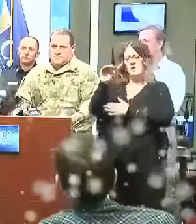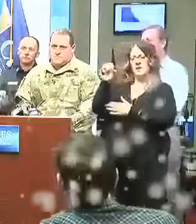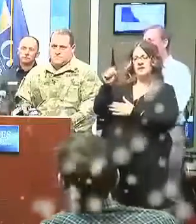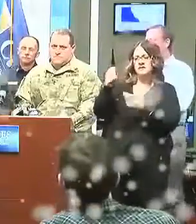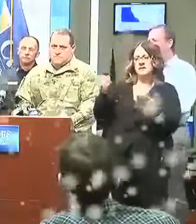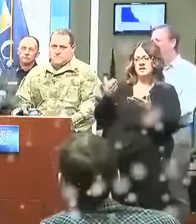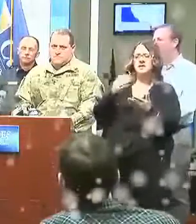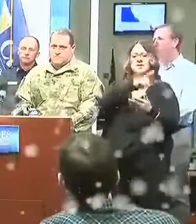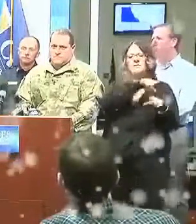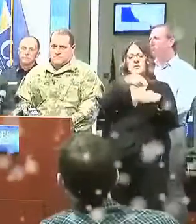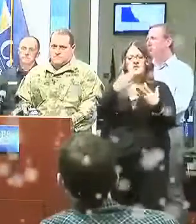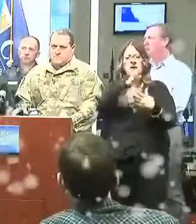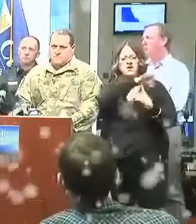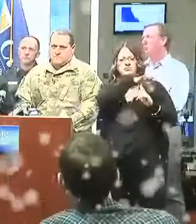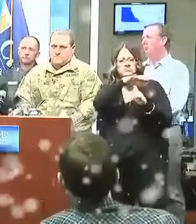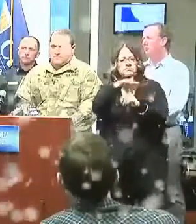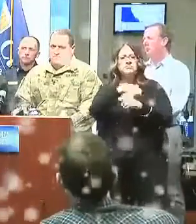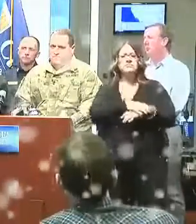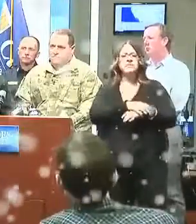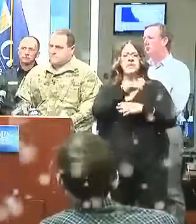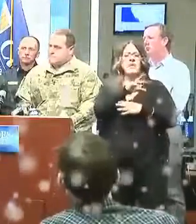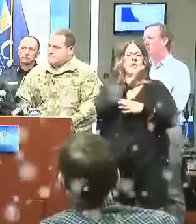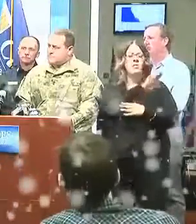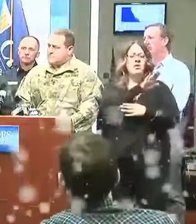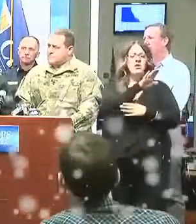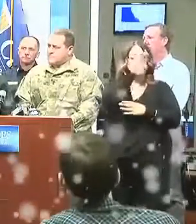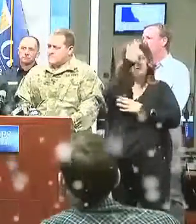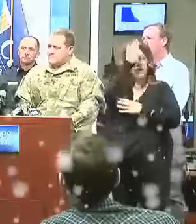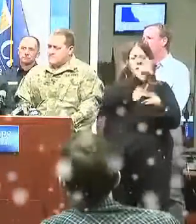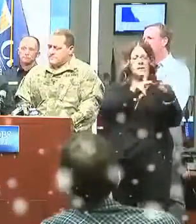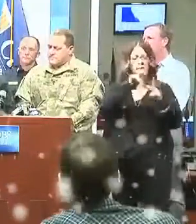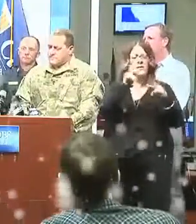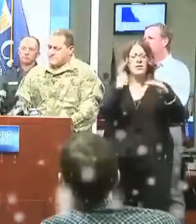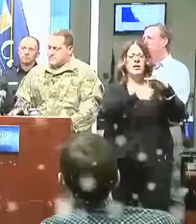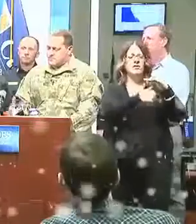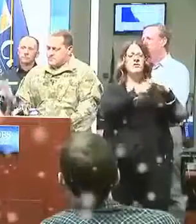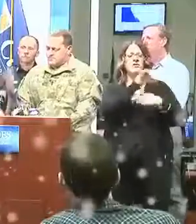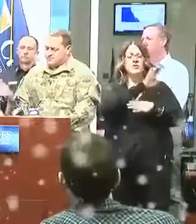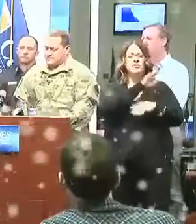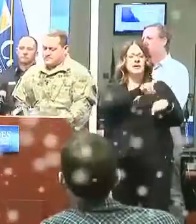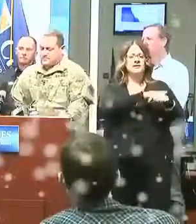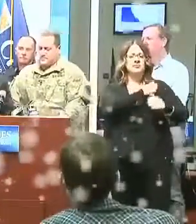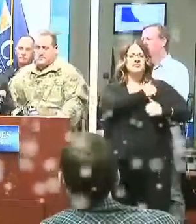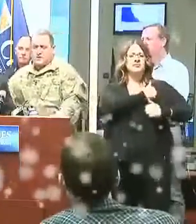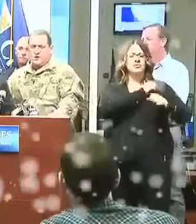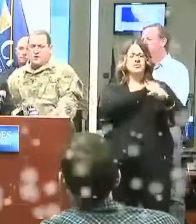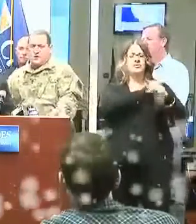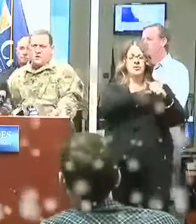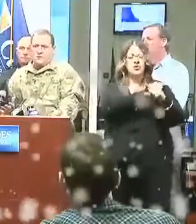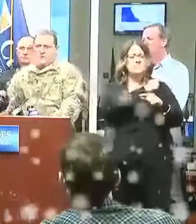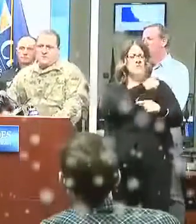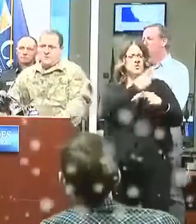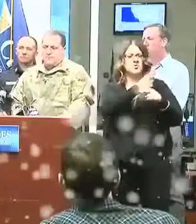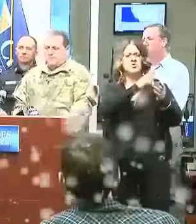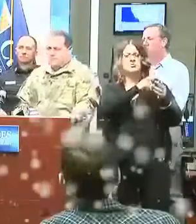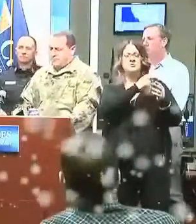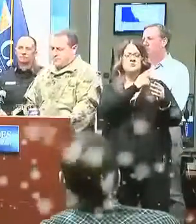provide aviation assets, all ground firefighters, et cetera. We use them on a number of different kinds of occasions. So